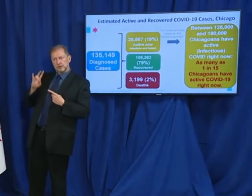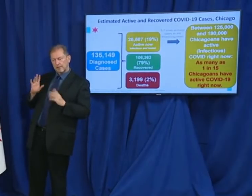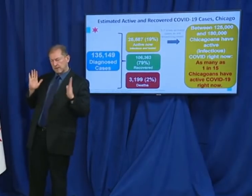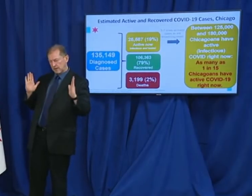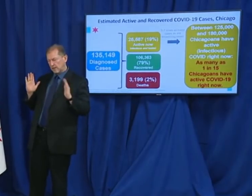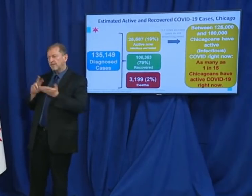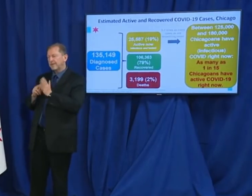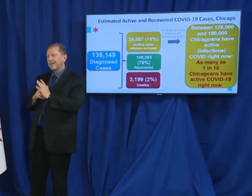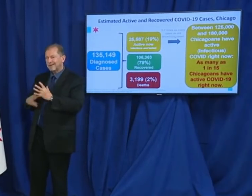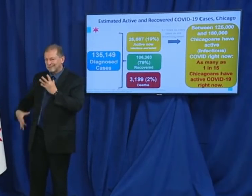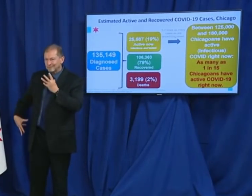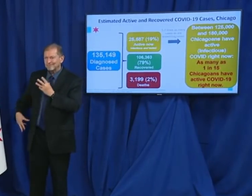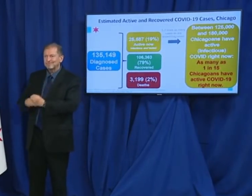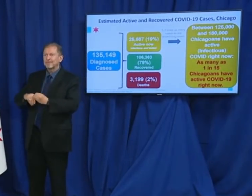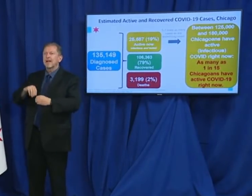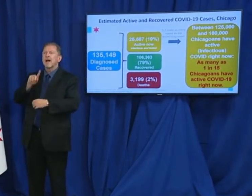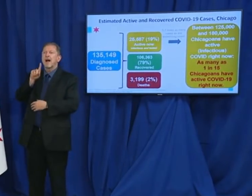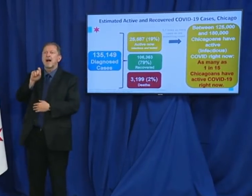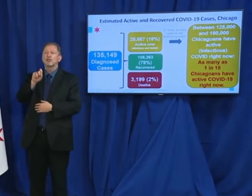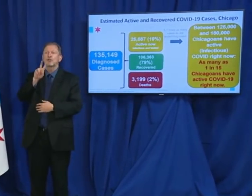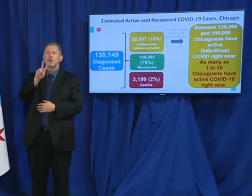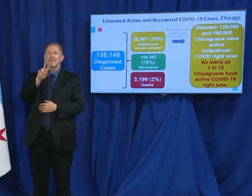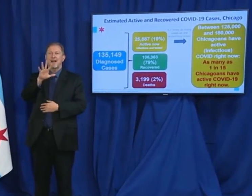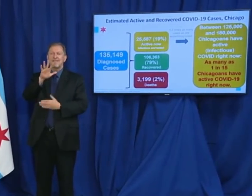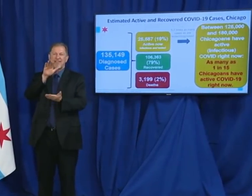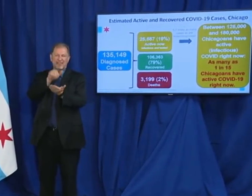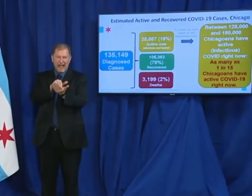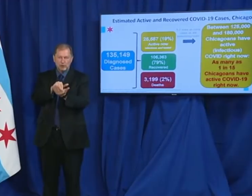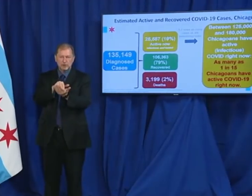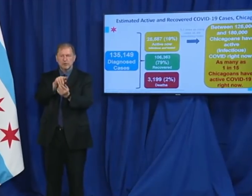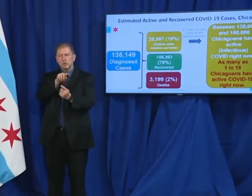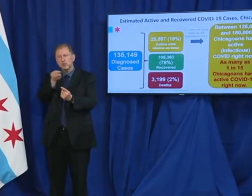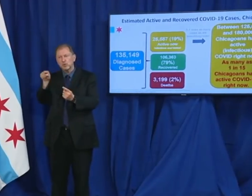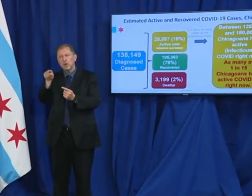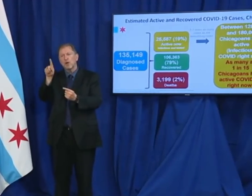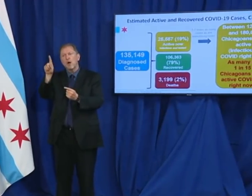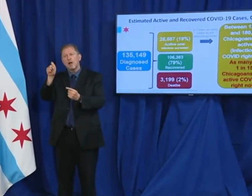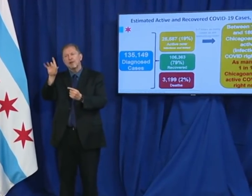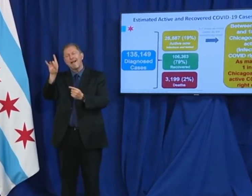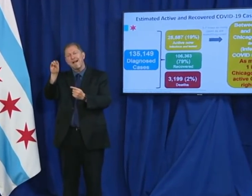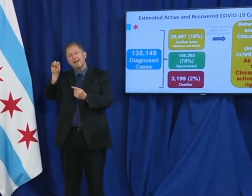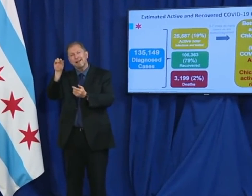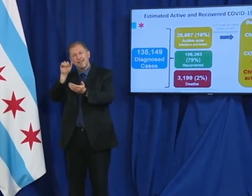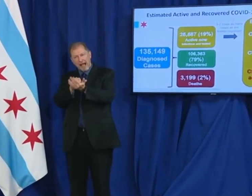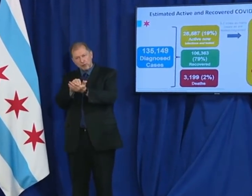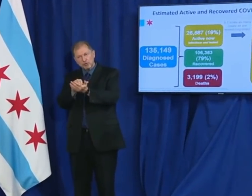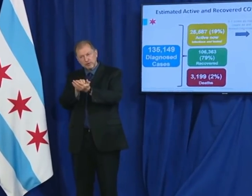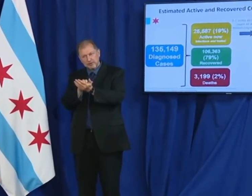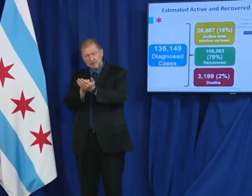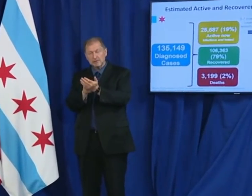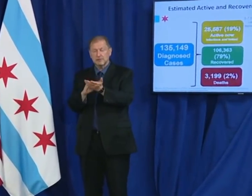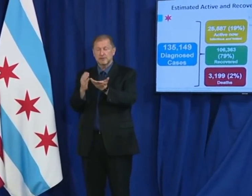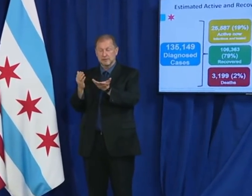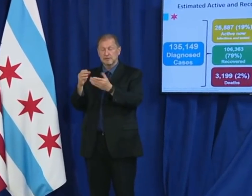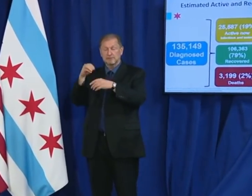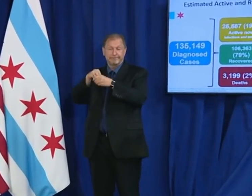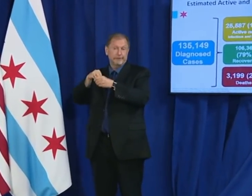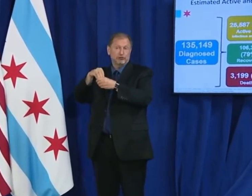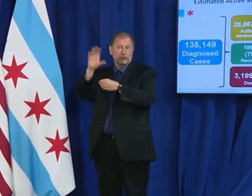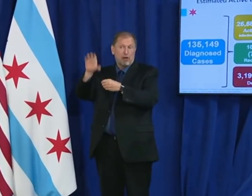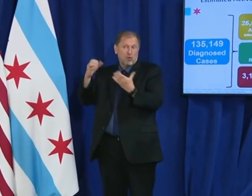between 125,000 and 180,000 Chicagoans. And then if you just divide 2.7 million Chicagoans